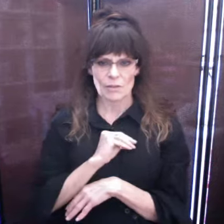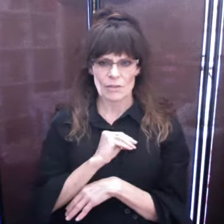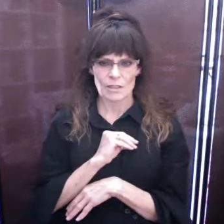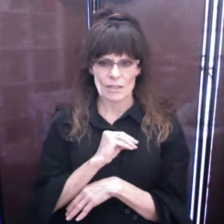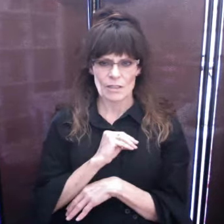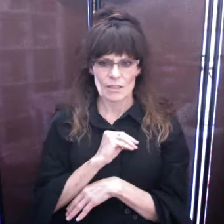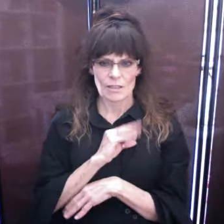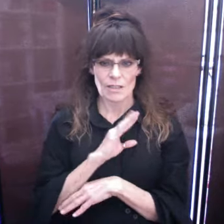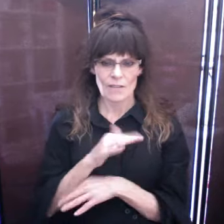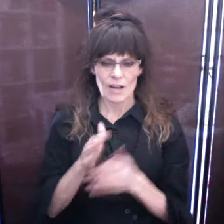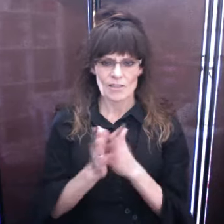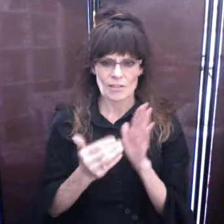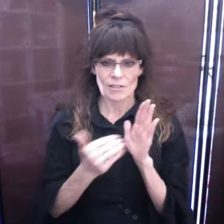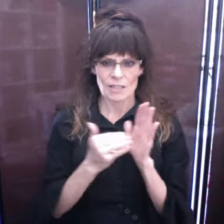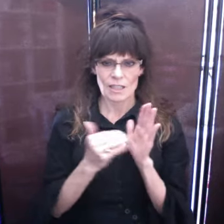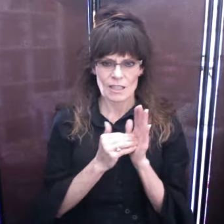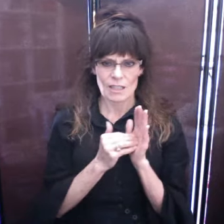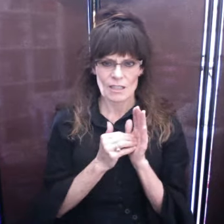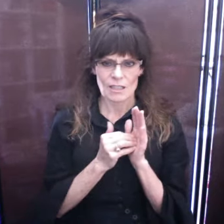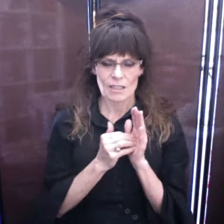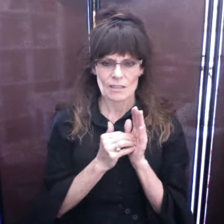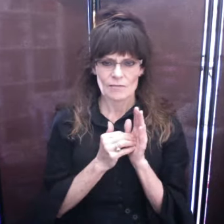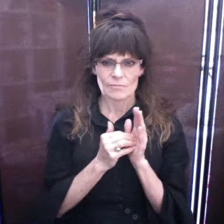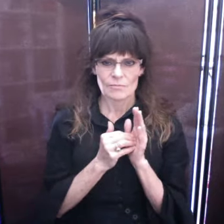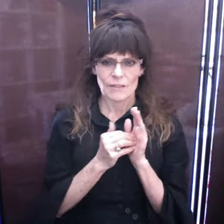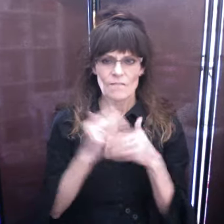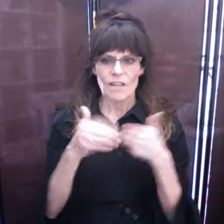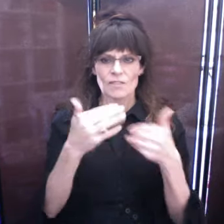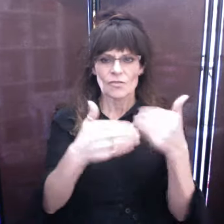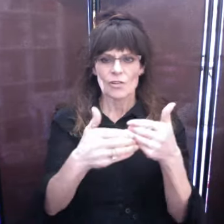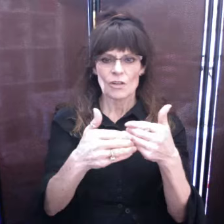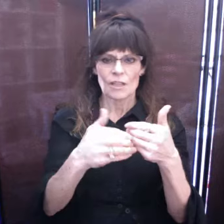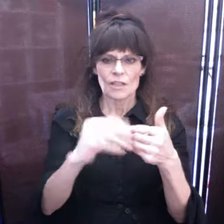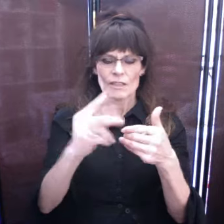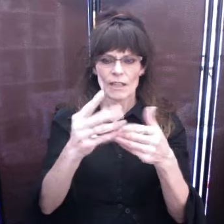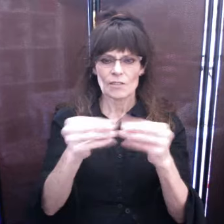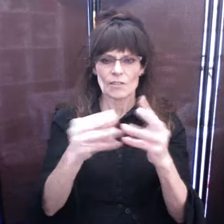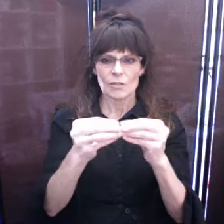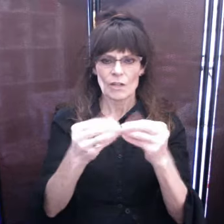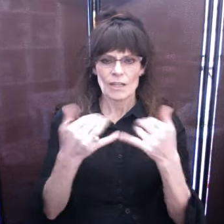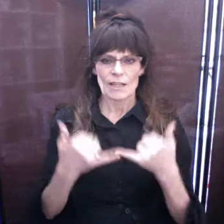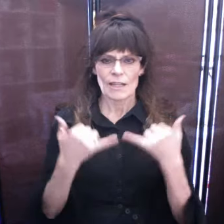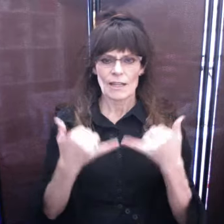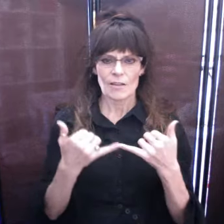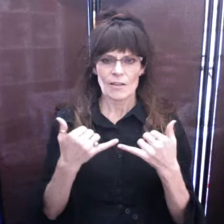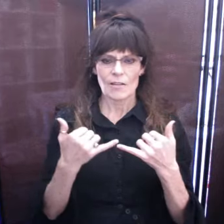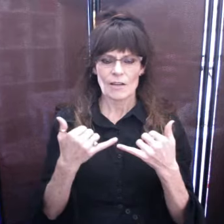another date, as the case may be. And so fast forward, second story, now I'm in the end of my alcoholism. I'm living